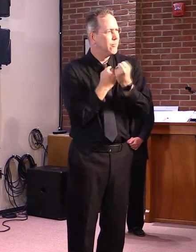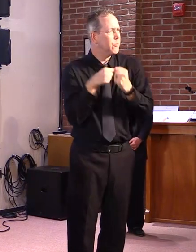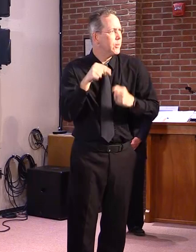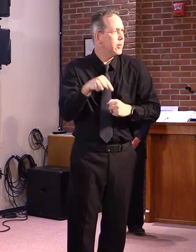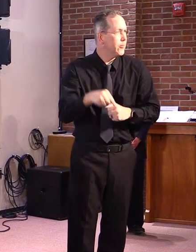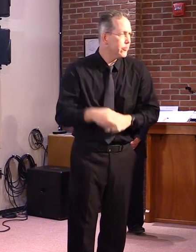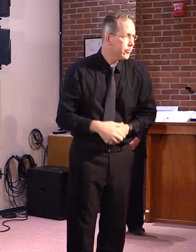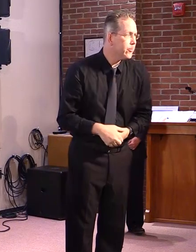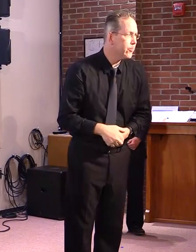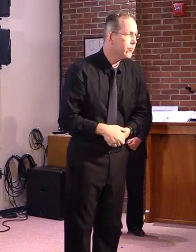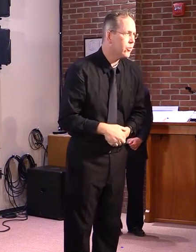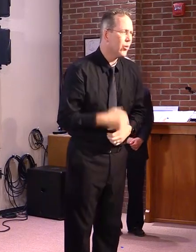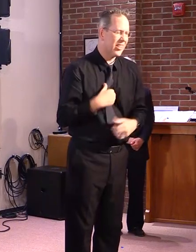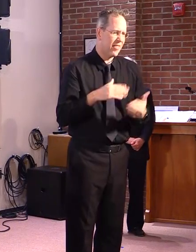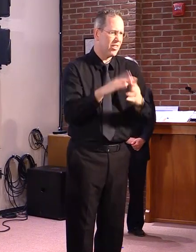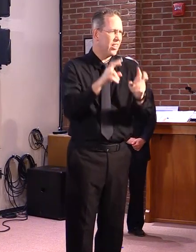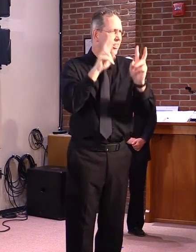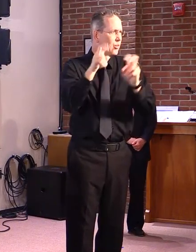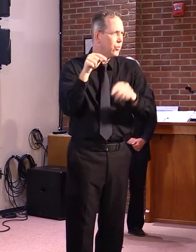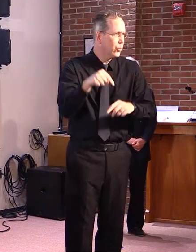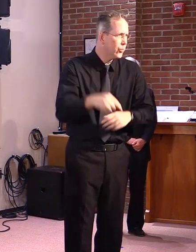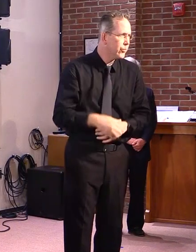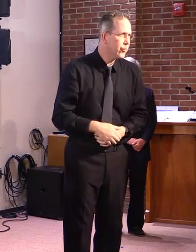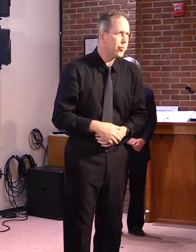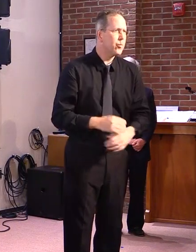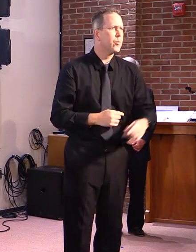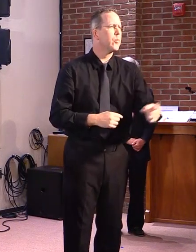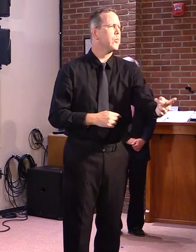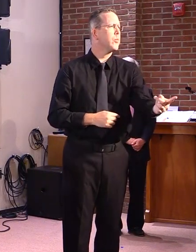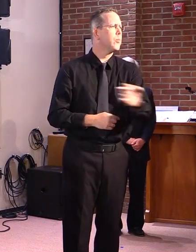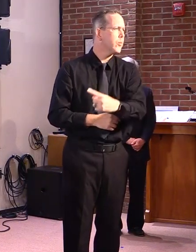I guess to follow up on Stuart's comment, some of the,